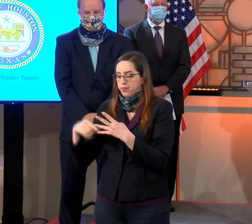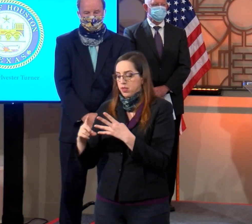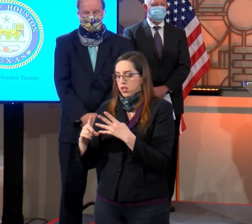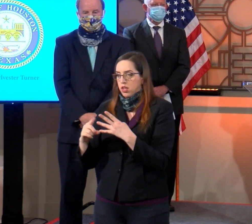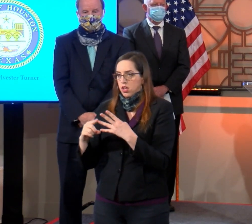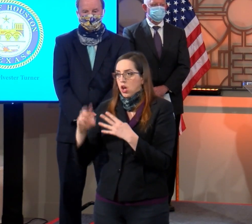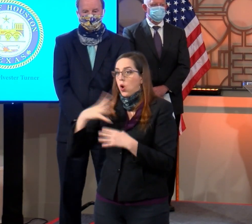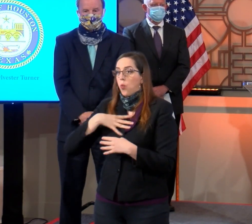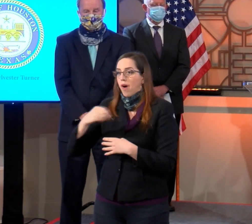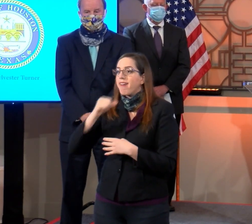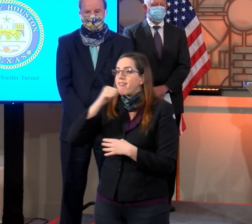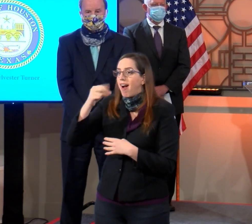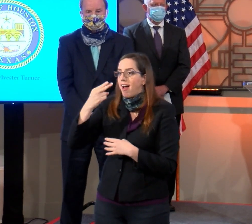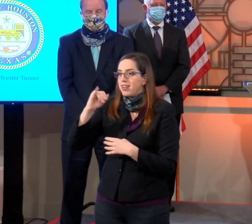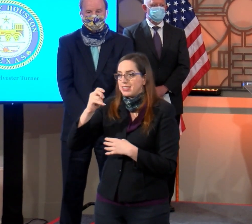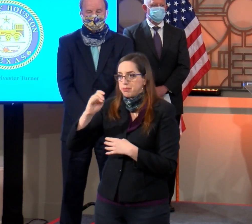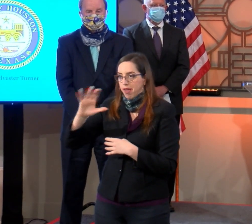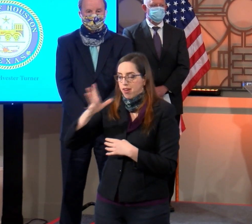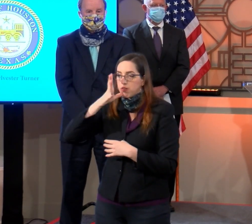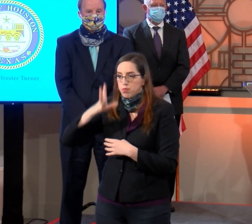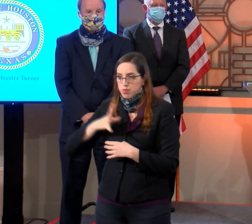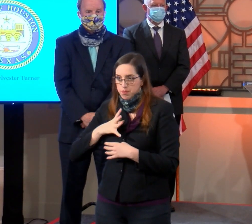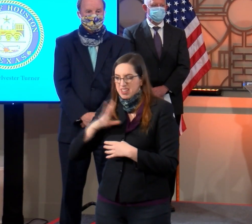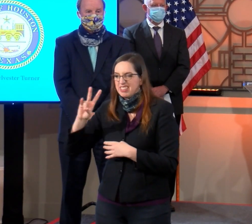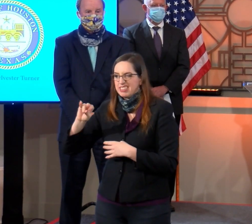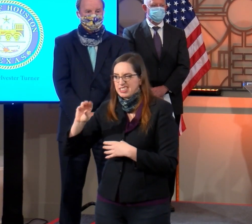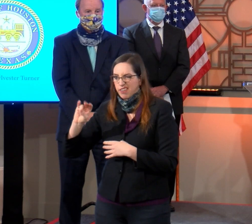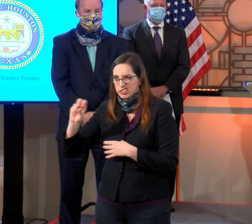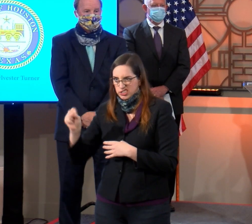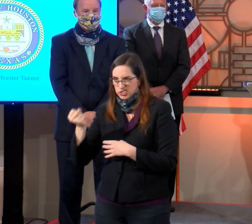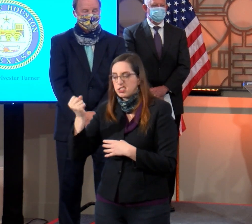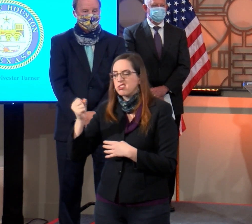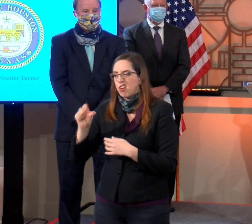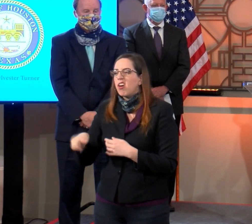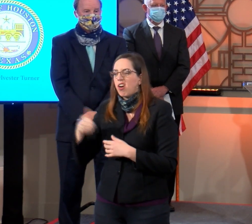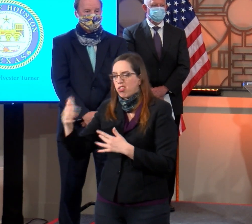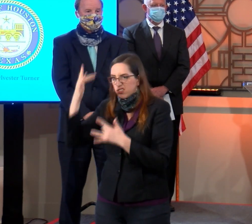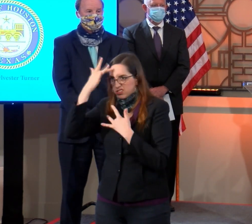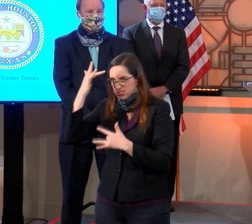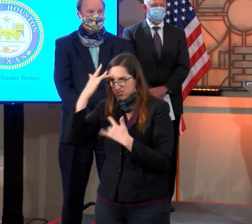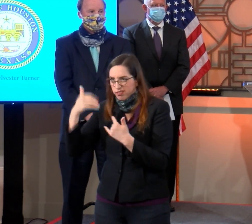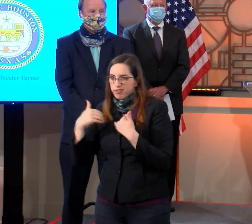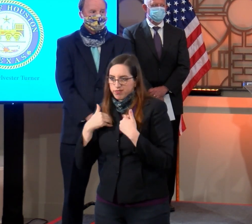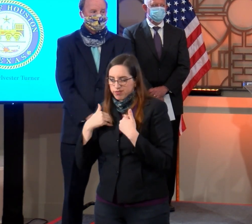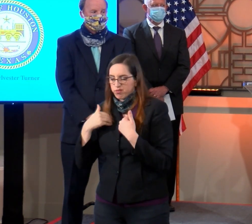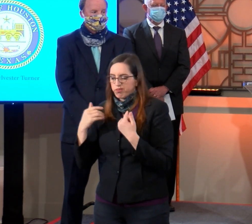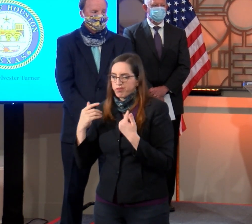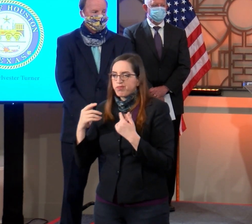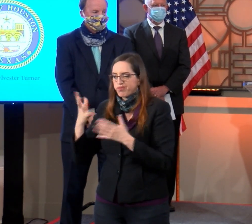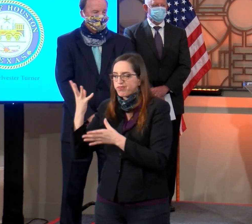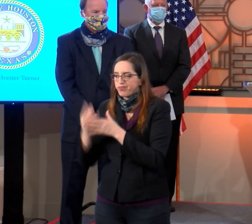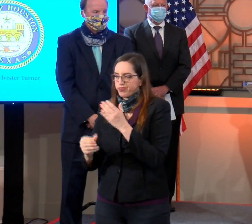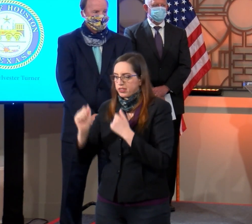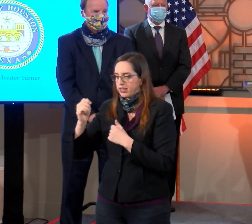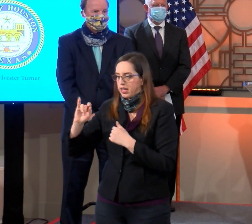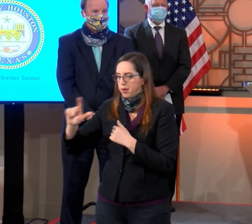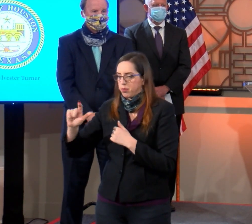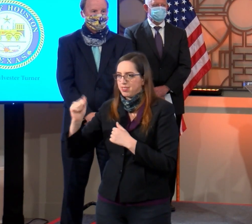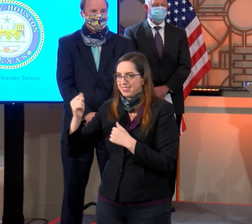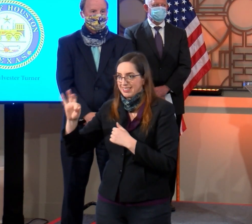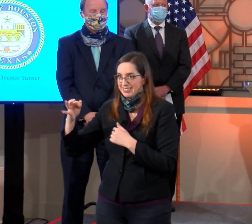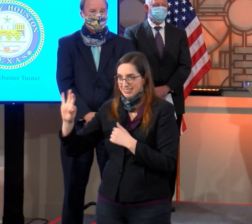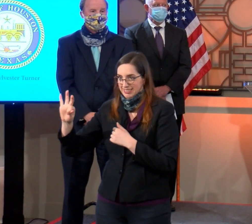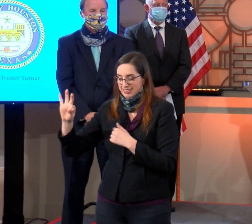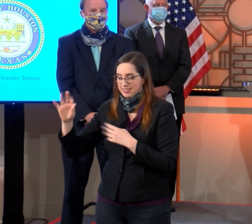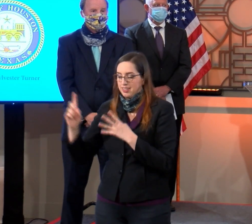white non-Hispanic female in her 70s with underlying health conditions, who passed away on April